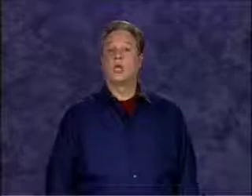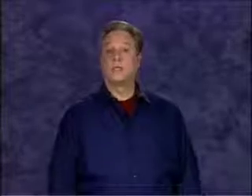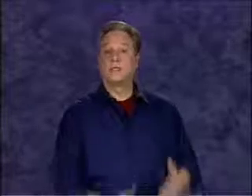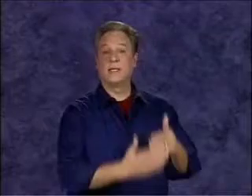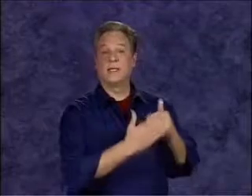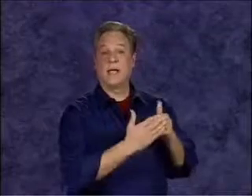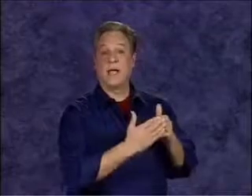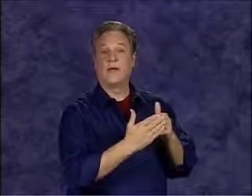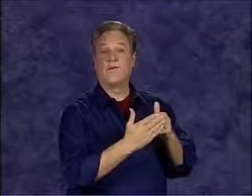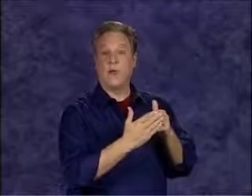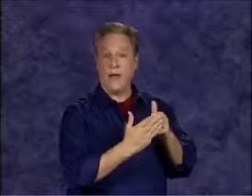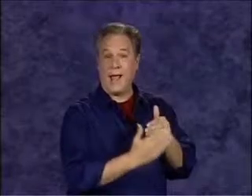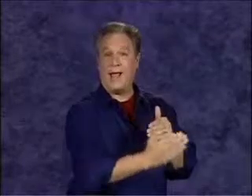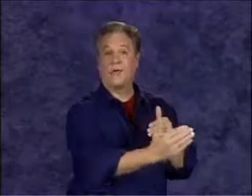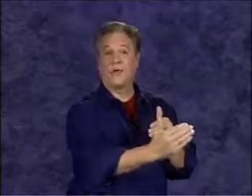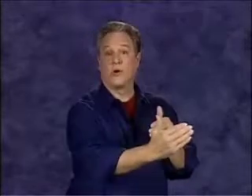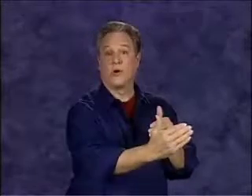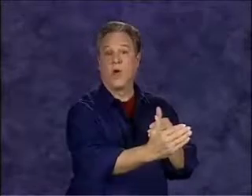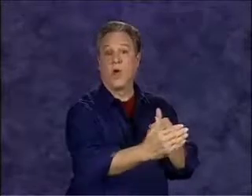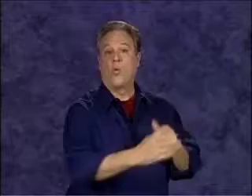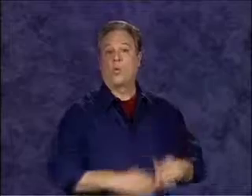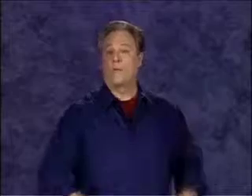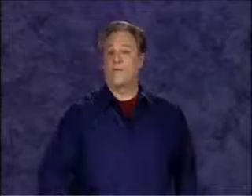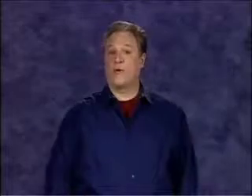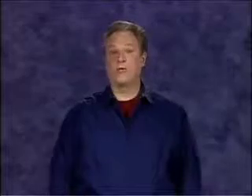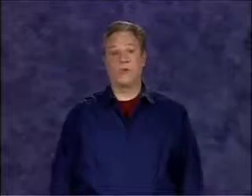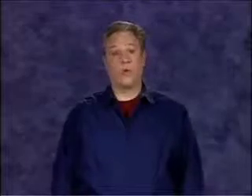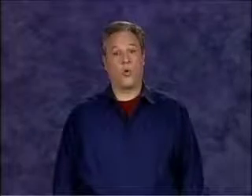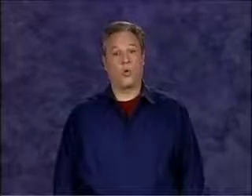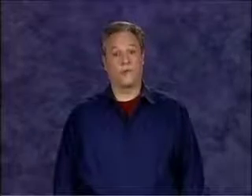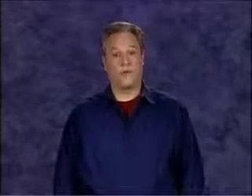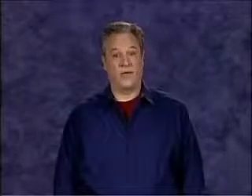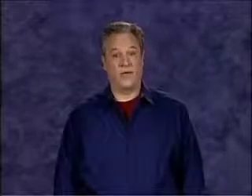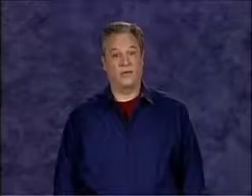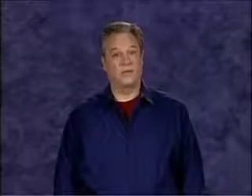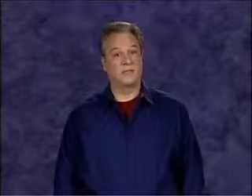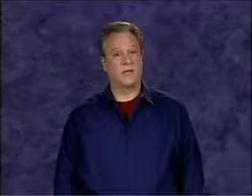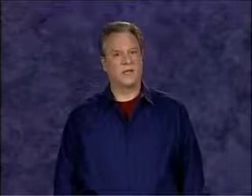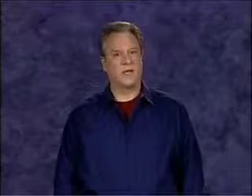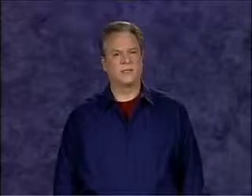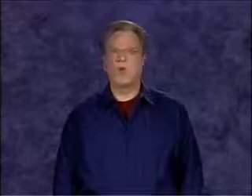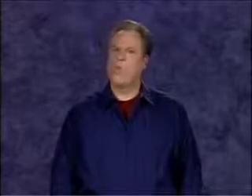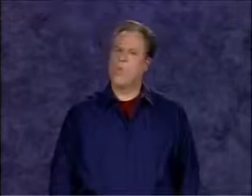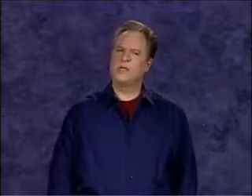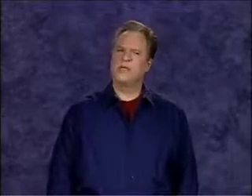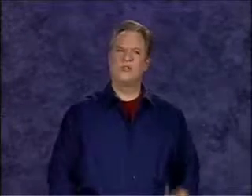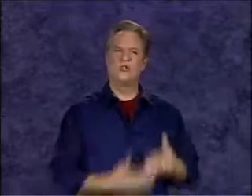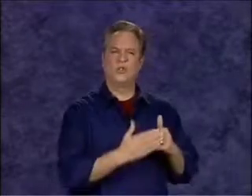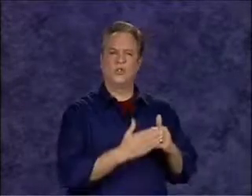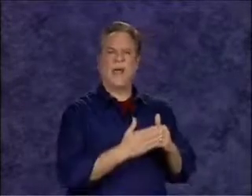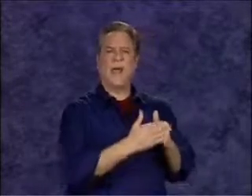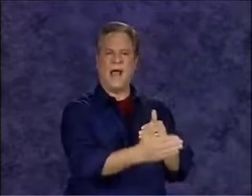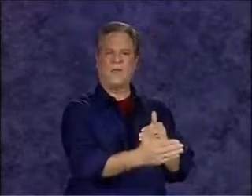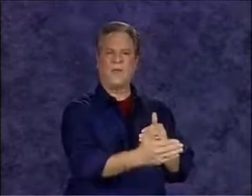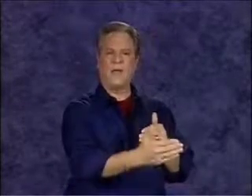Use this sign for after when referring to the order of events, such as, what did you do after